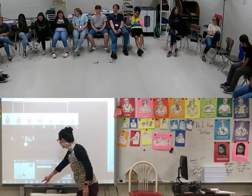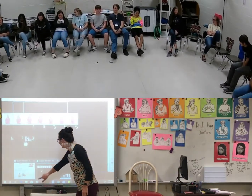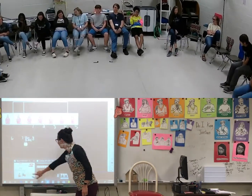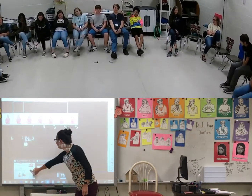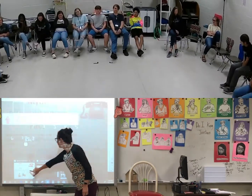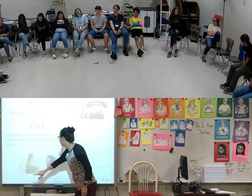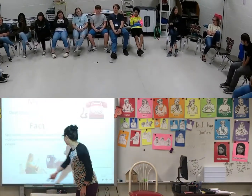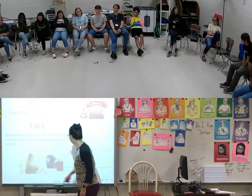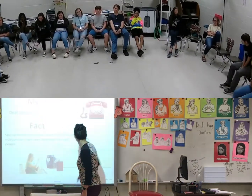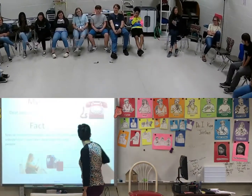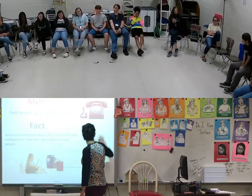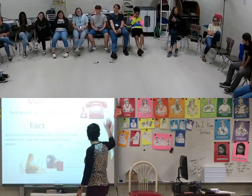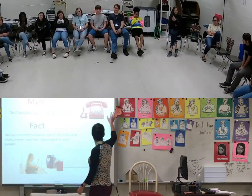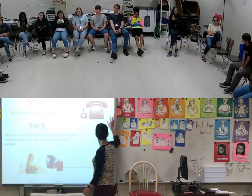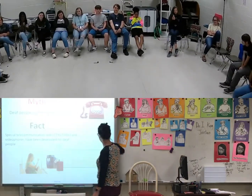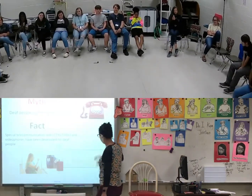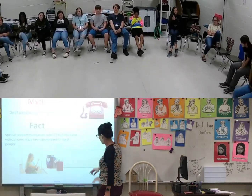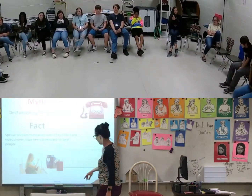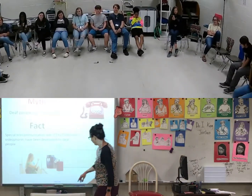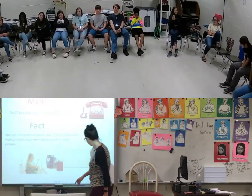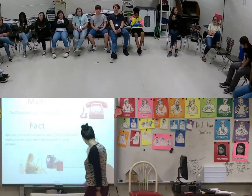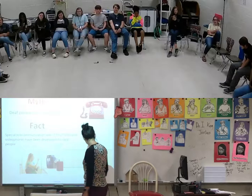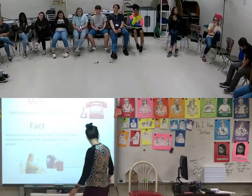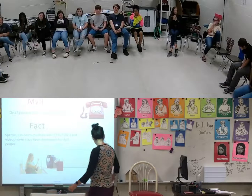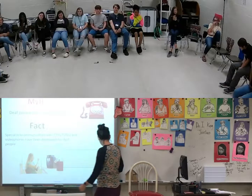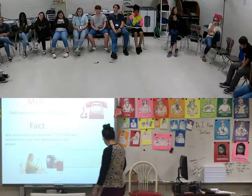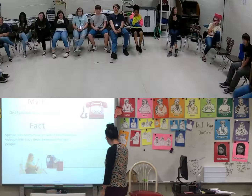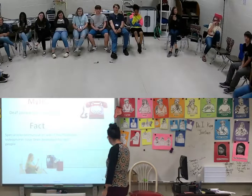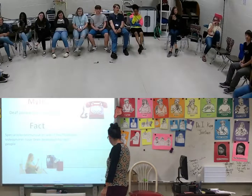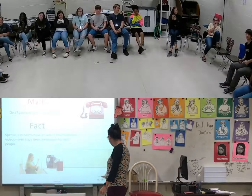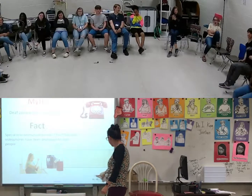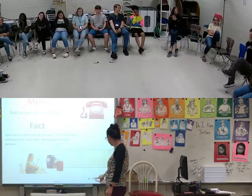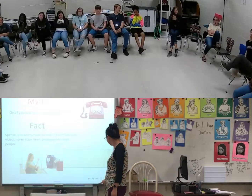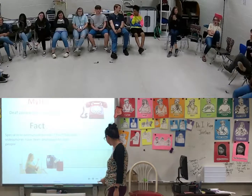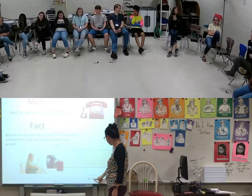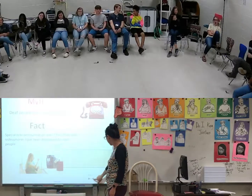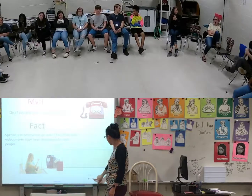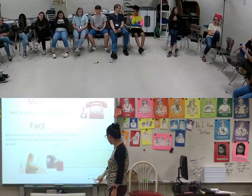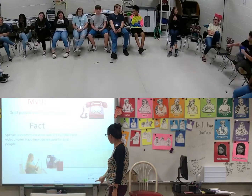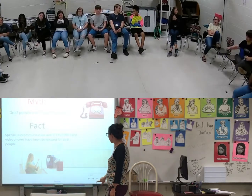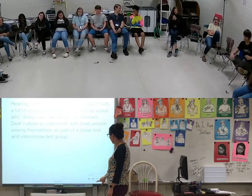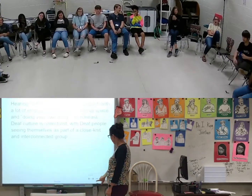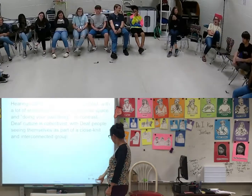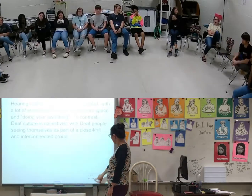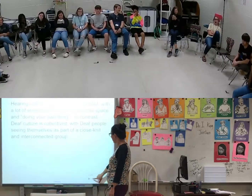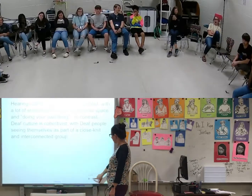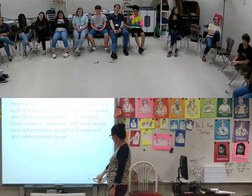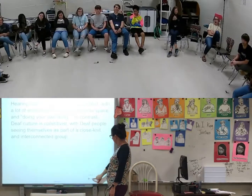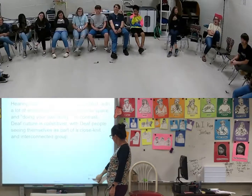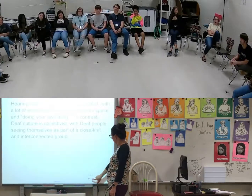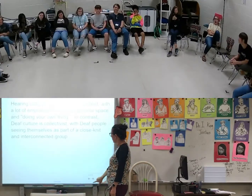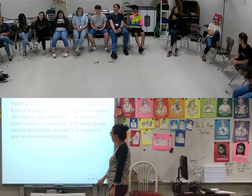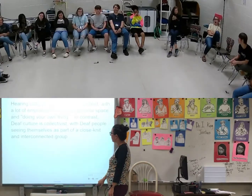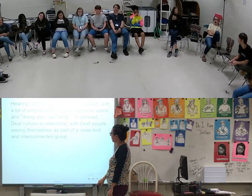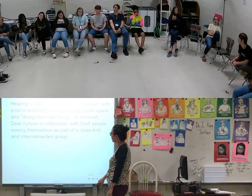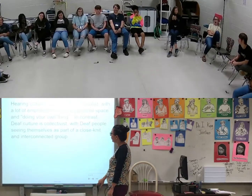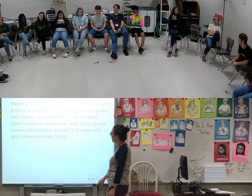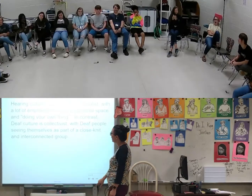The longer. Alright. Now, She was having a friend. we are